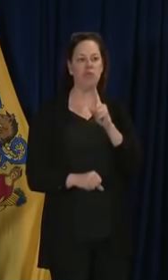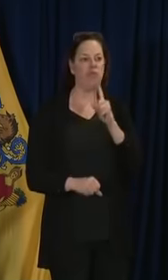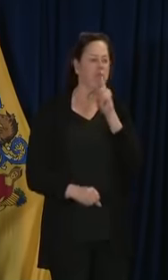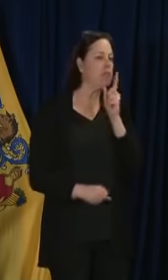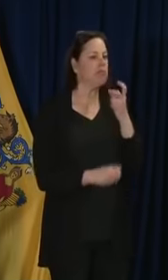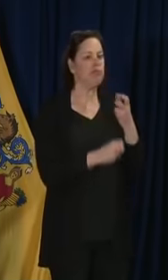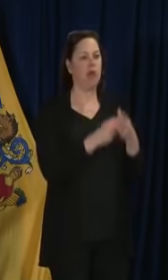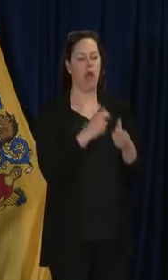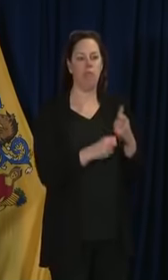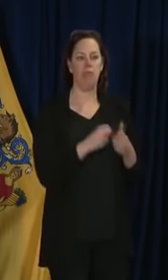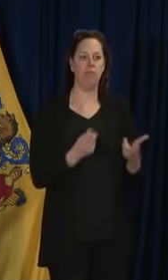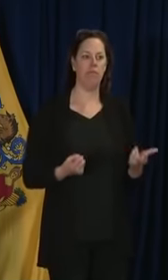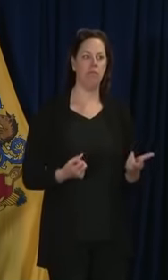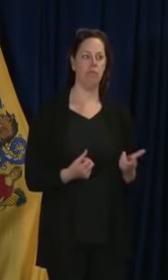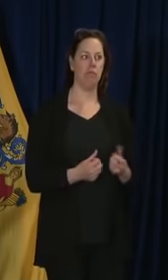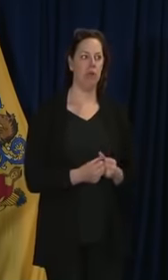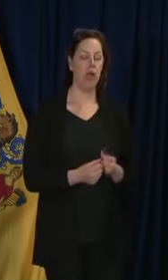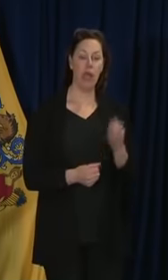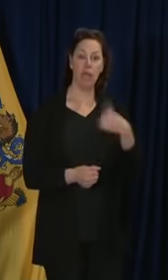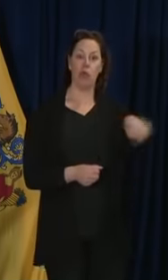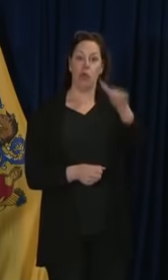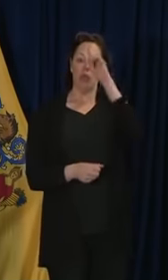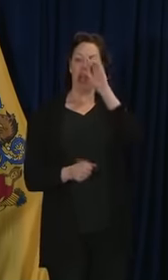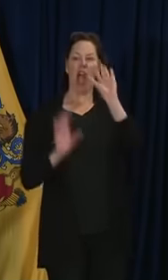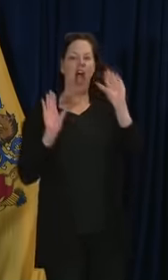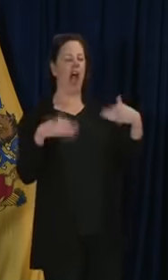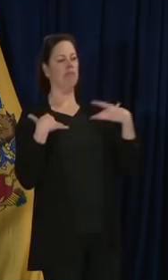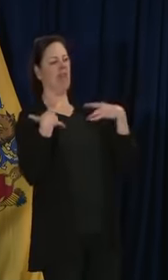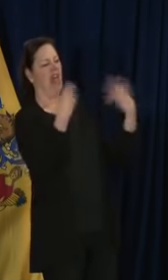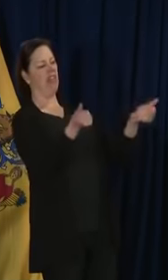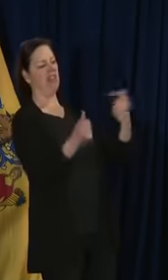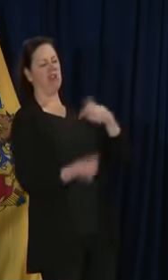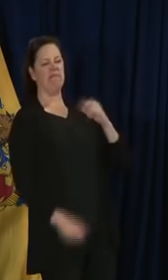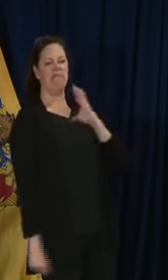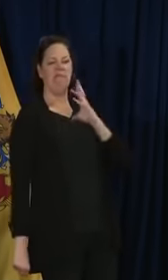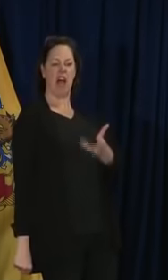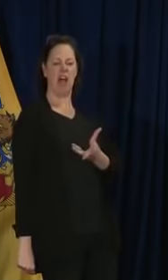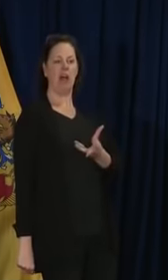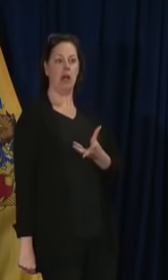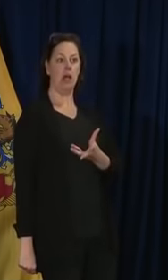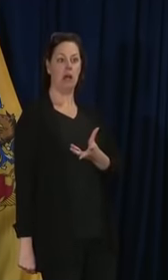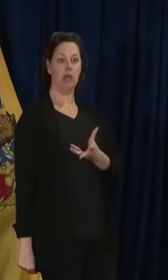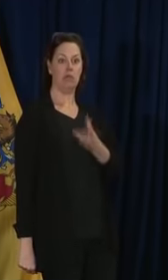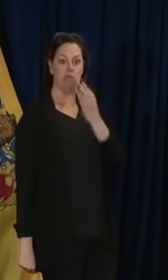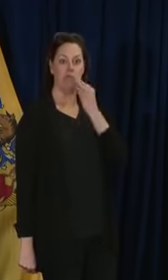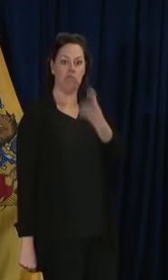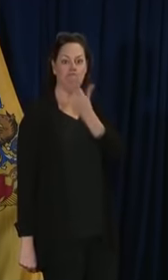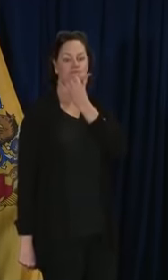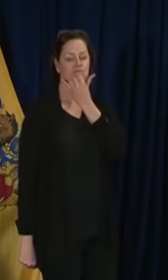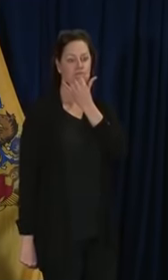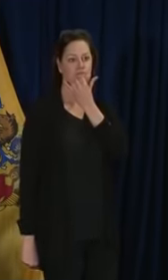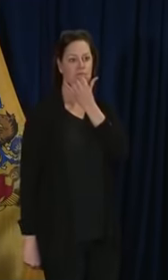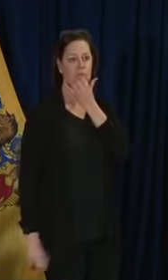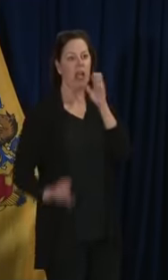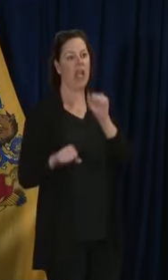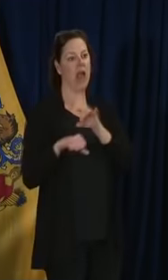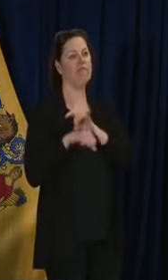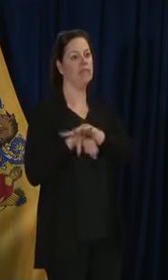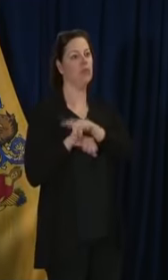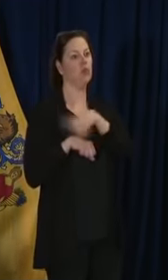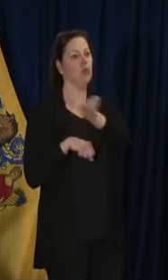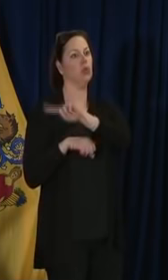otherwise. And to those who think it can't affect them, I'm here to tell you it can. So just as it